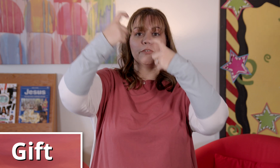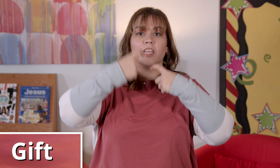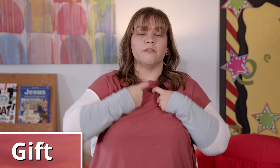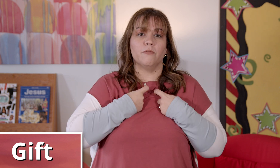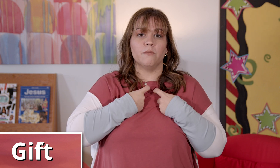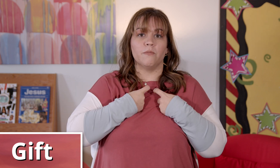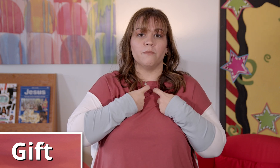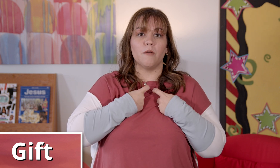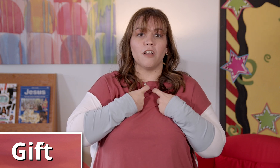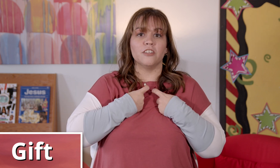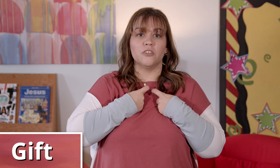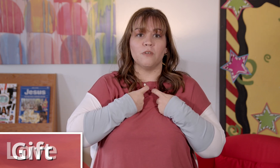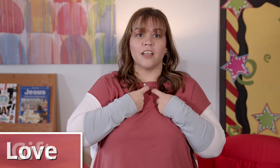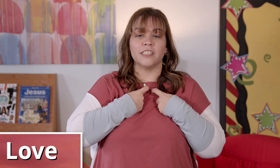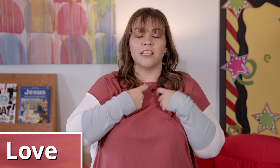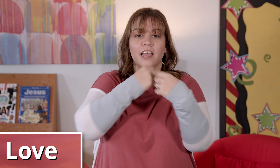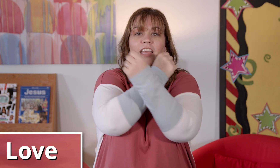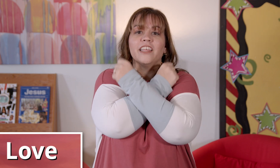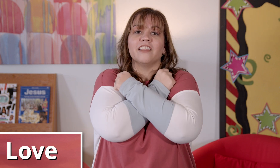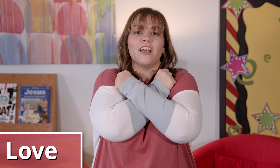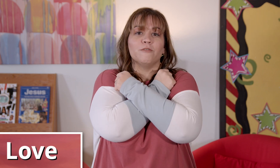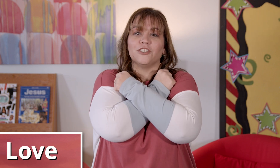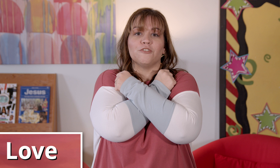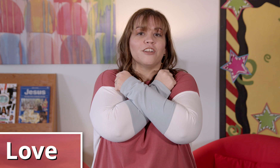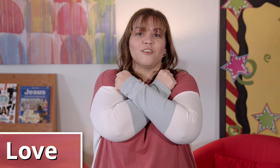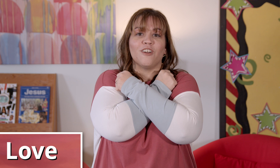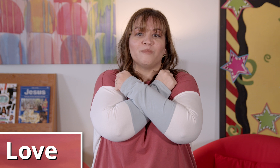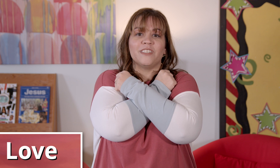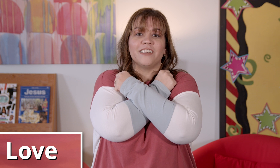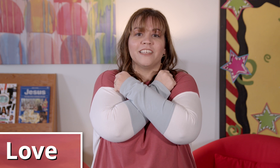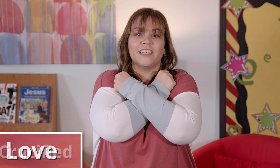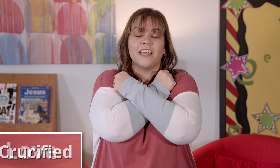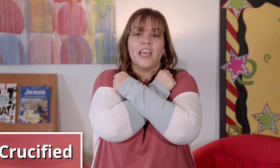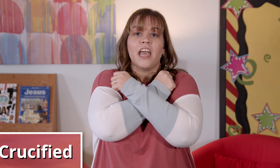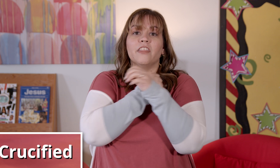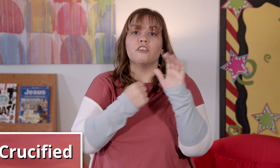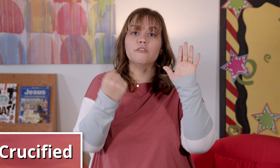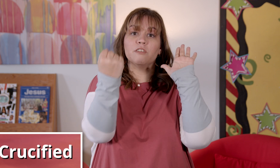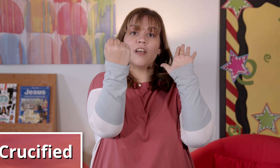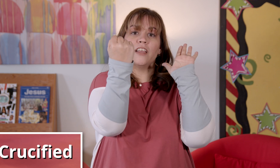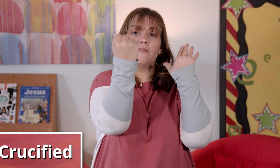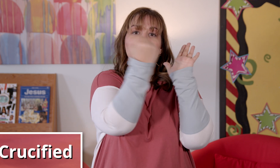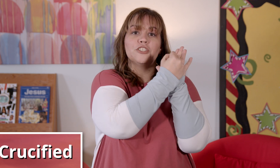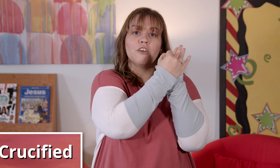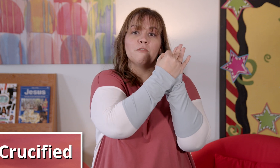doing it from God to us, and then love, we just cross our arms. And then crucified, we show